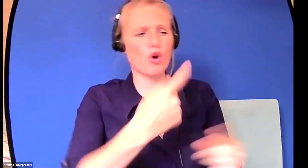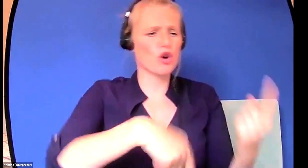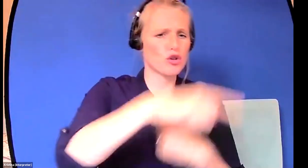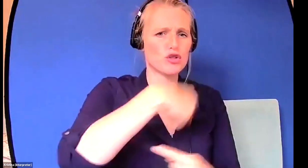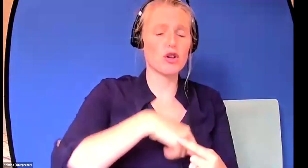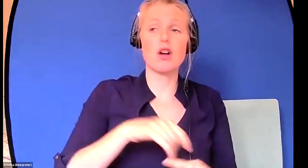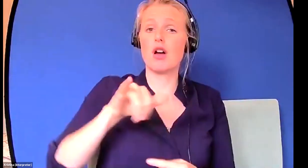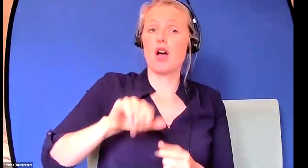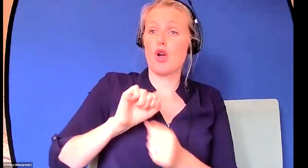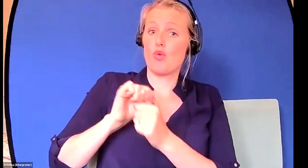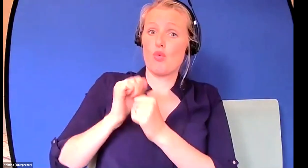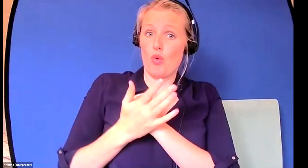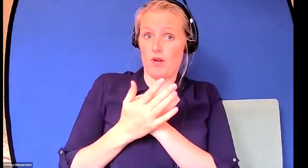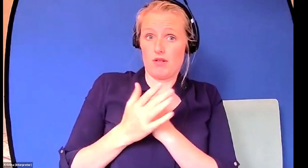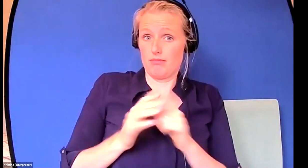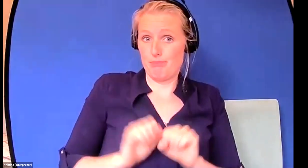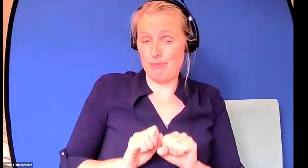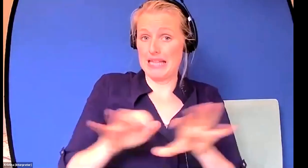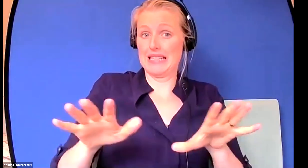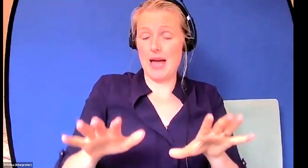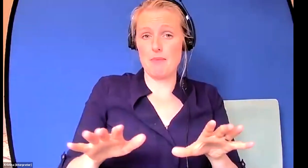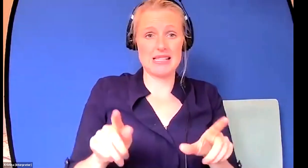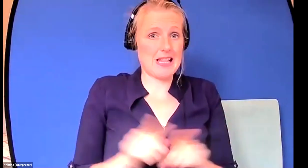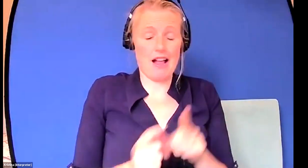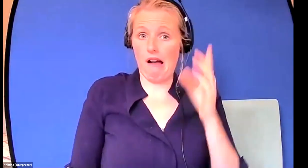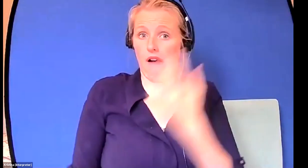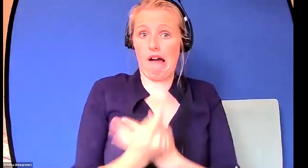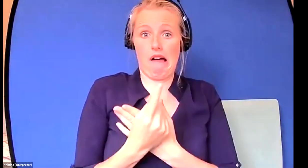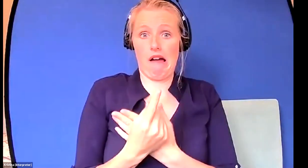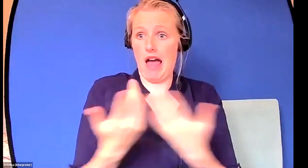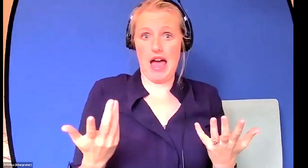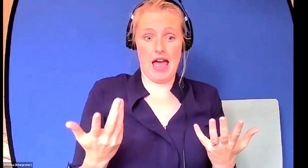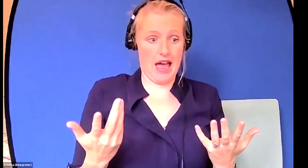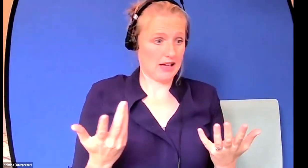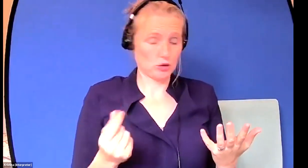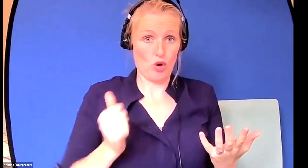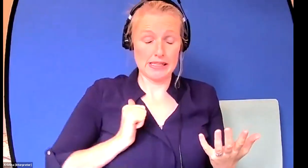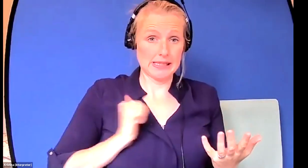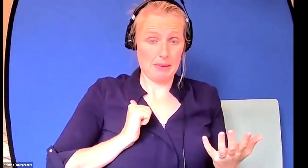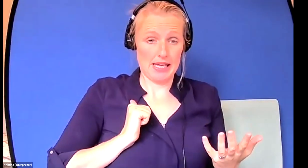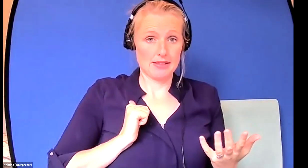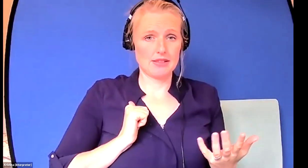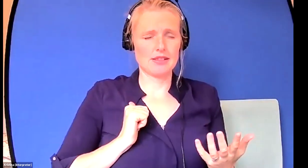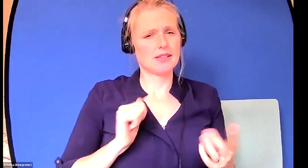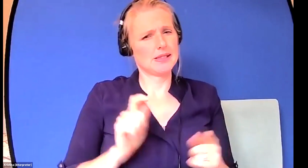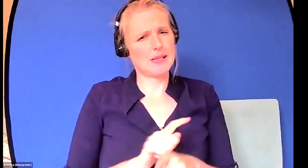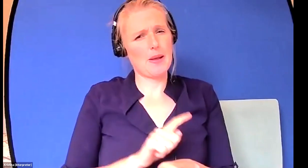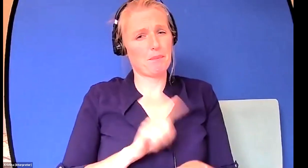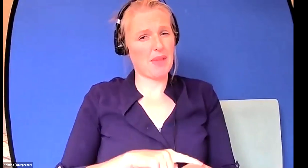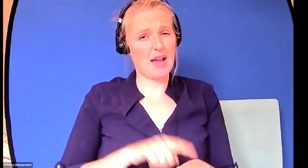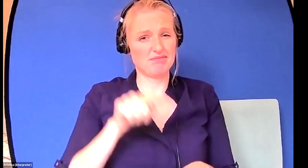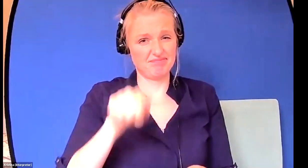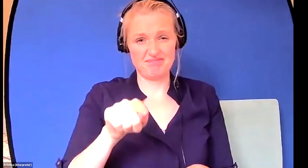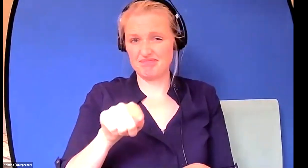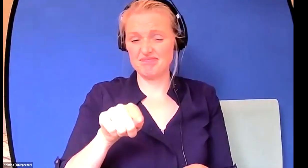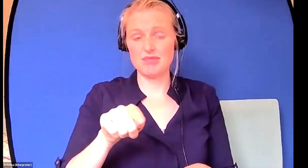the pandemic might be regarded as an unprecedented event, it could also be seen as an expansion of an established